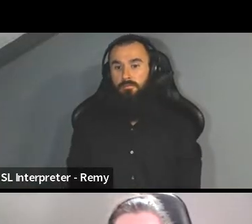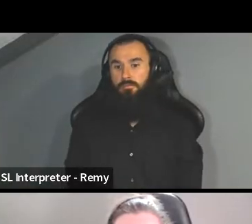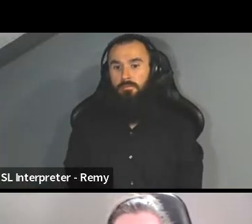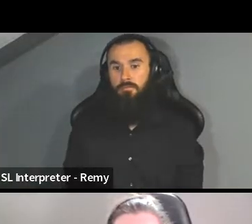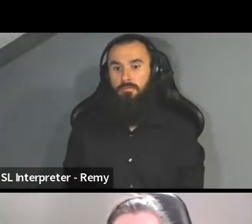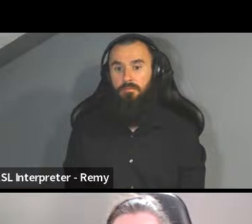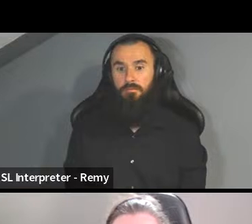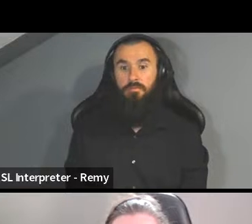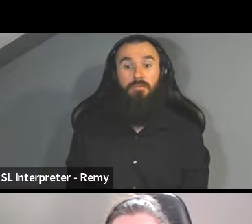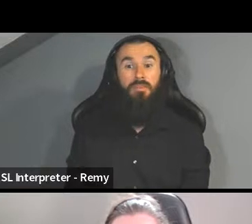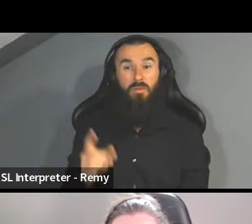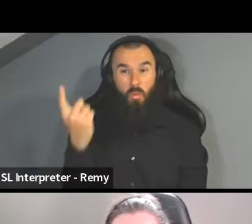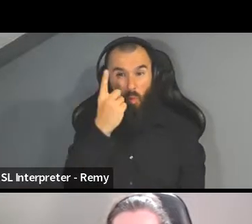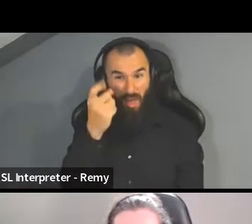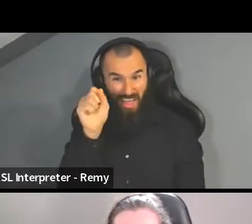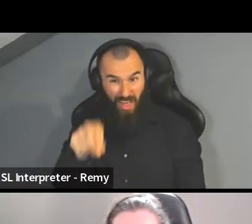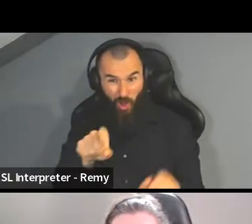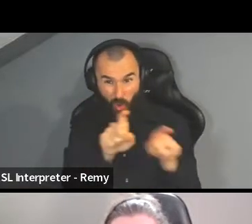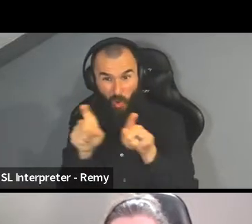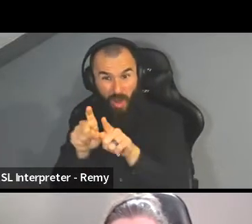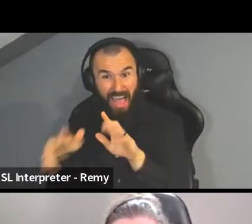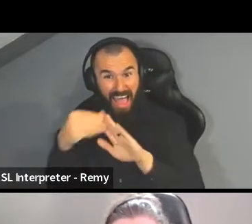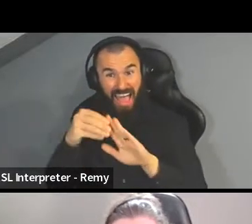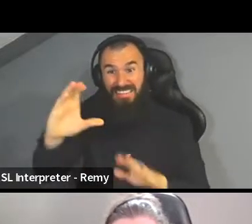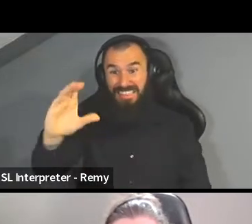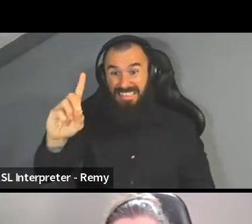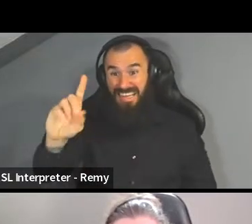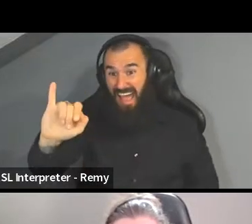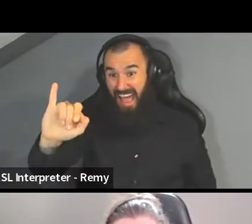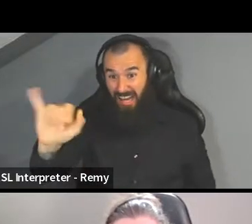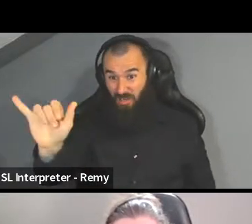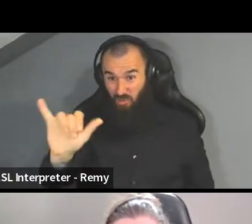Could we also add the CDI?